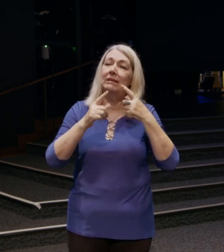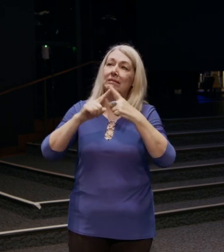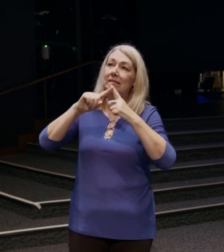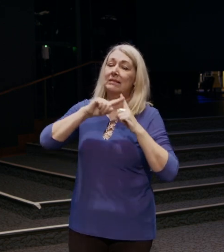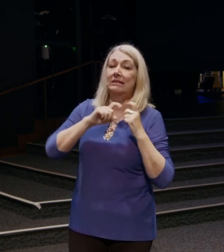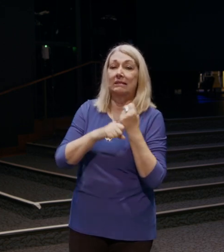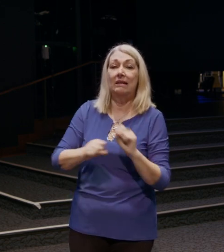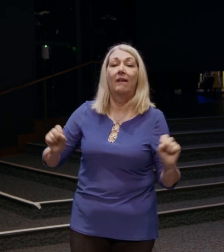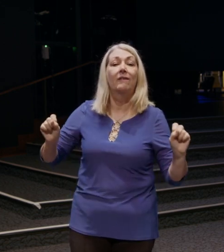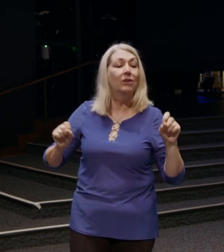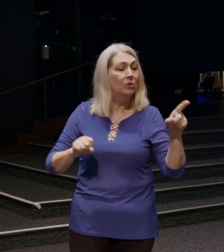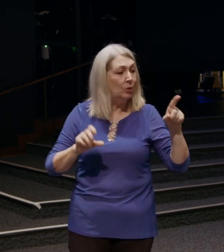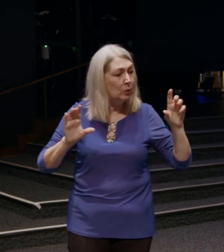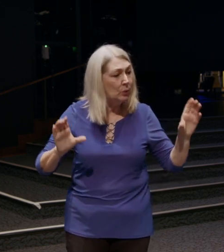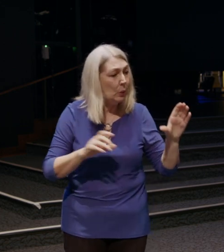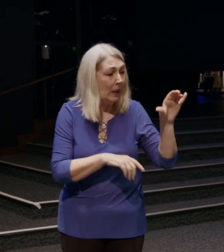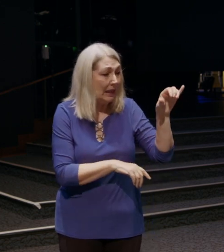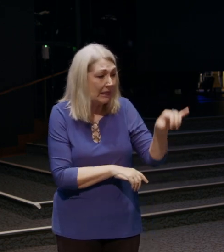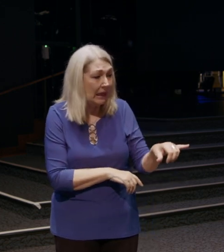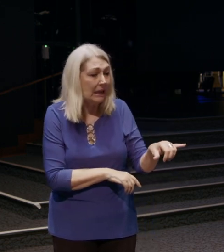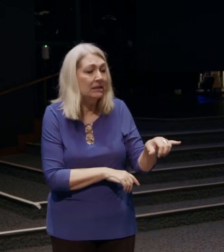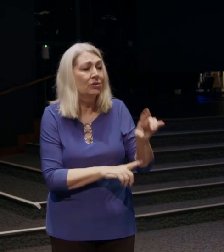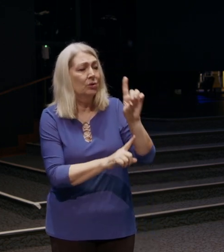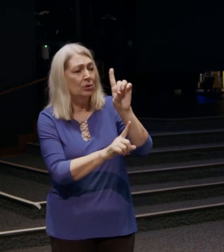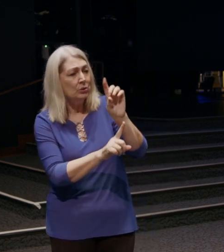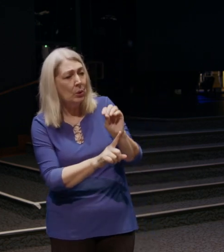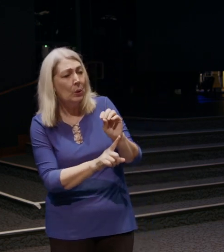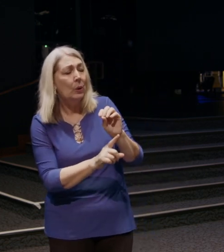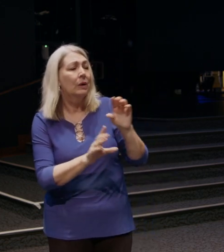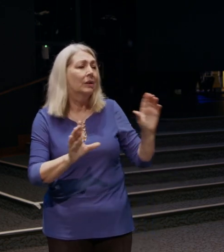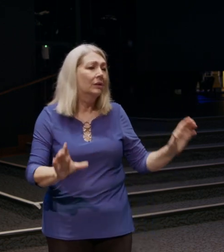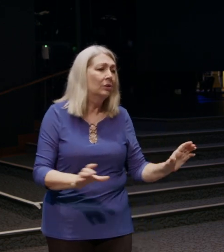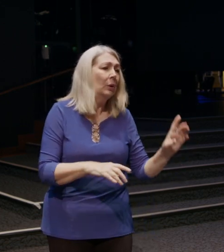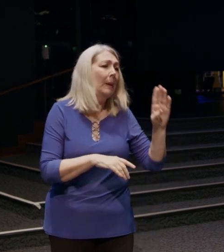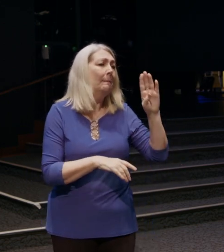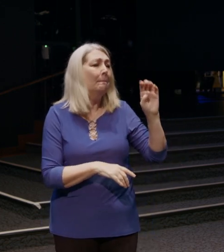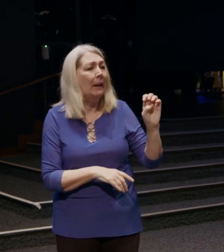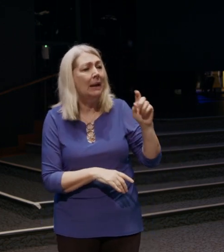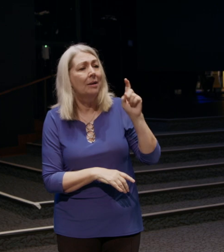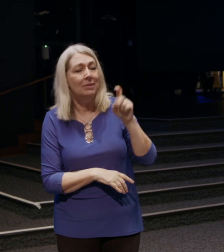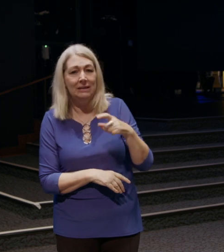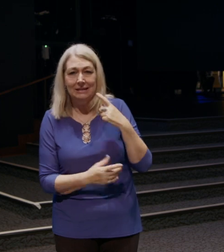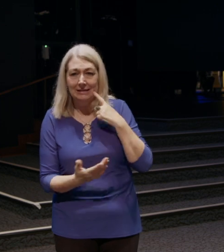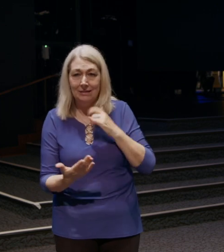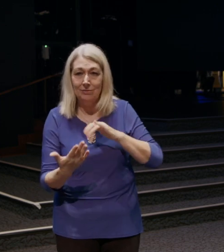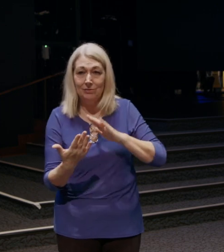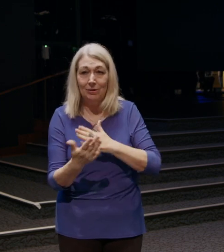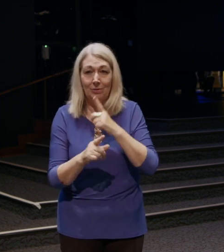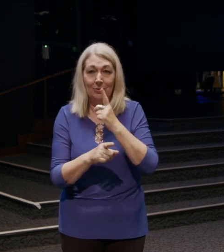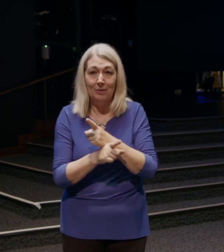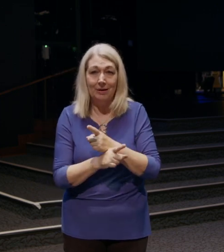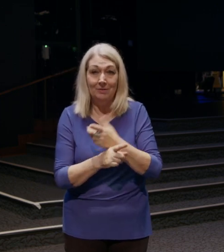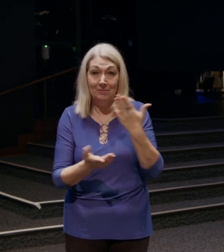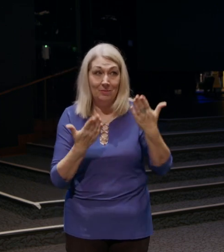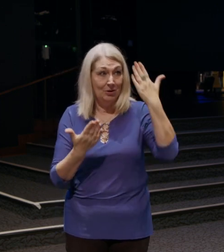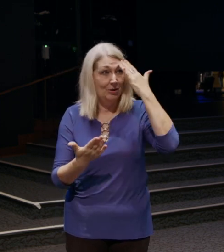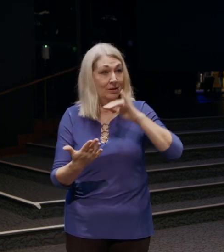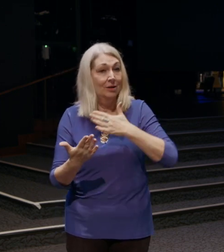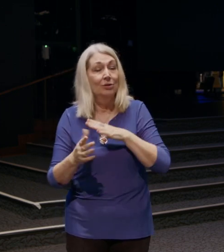saved. Do this and be, do this and be, do be, do be, do be, do be, do. Maybe you know the